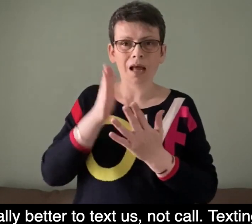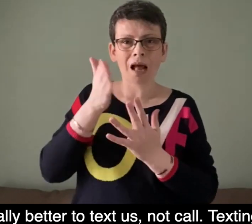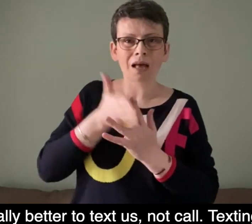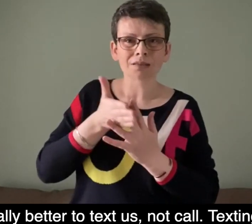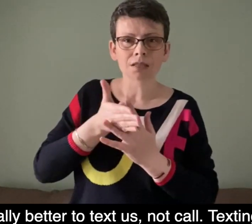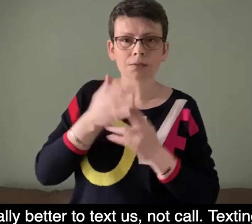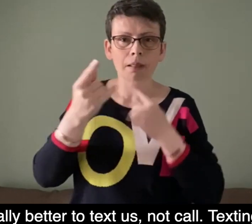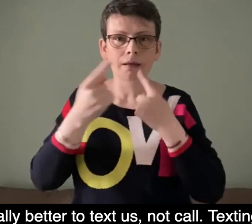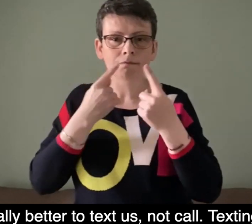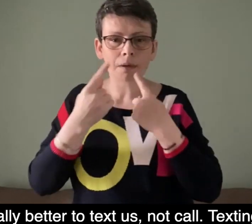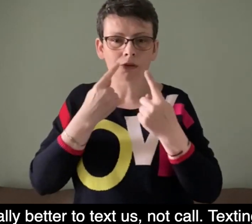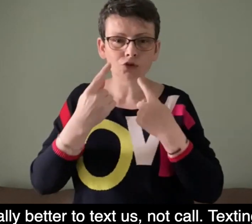Texting is much more accessible.